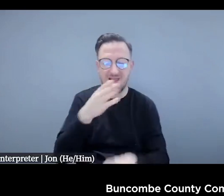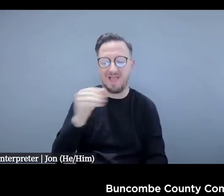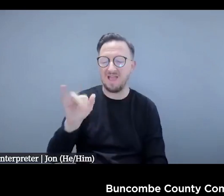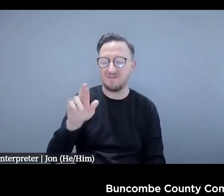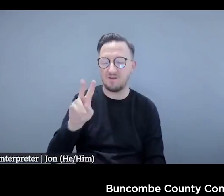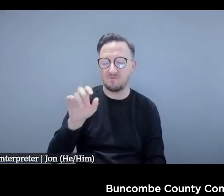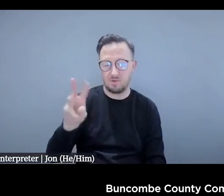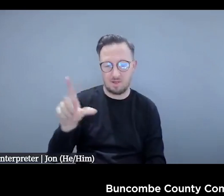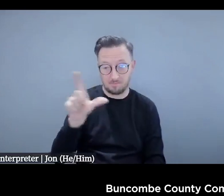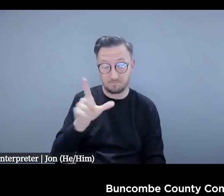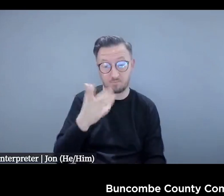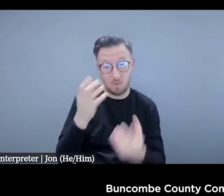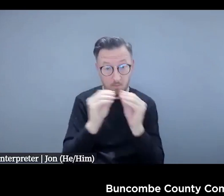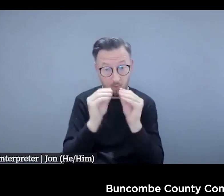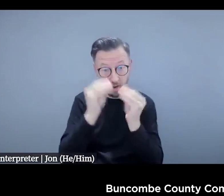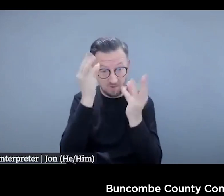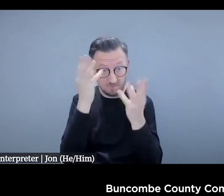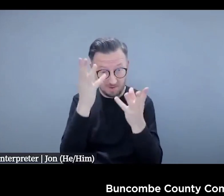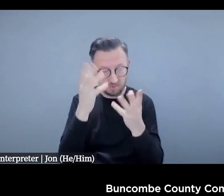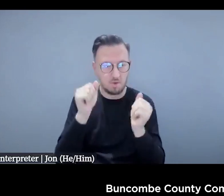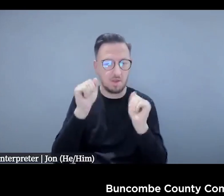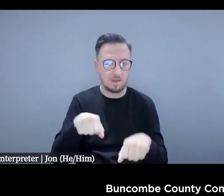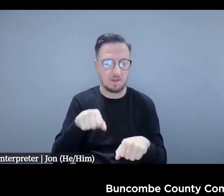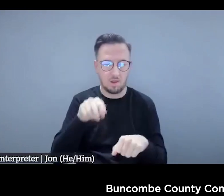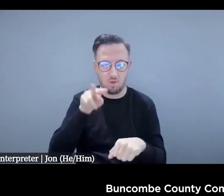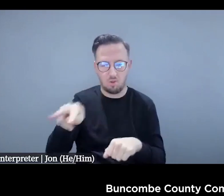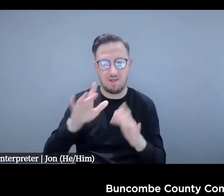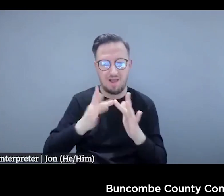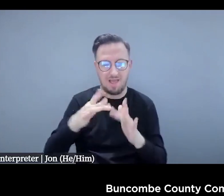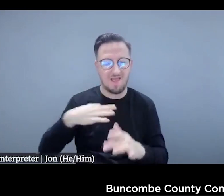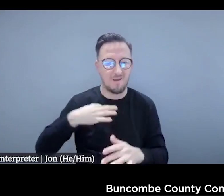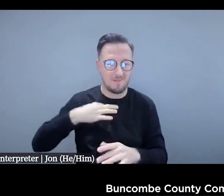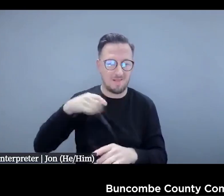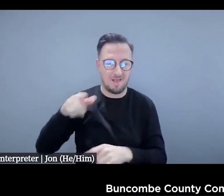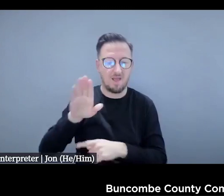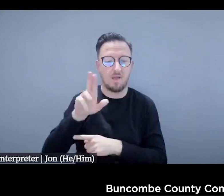about this program or apply online anytime at buncombeready.org.